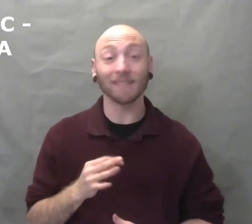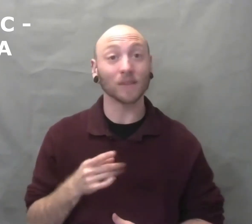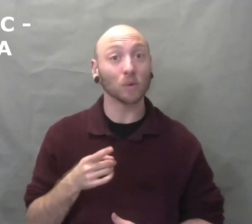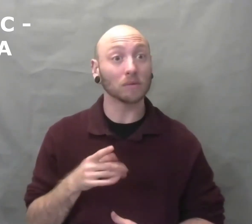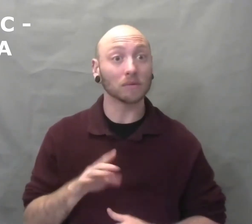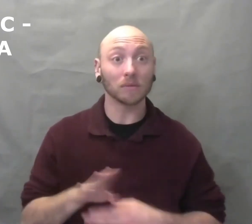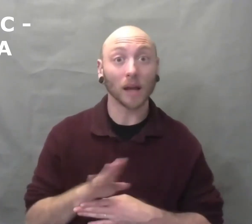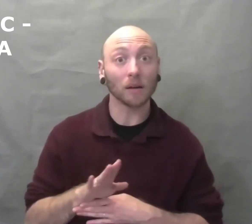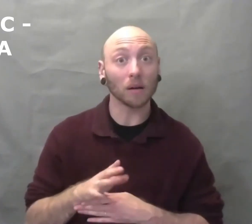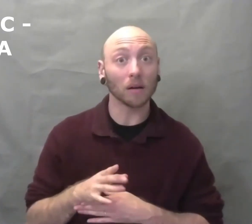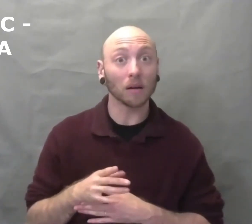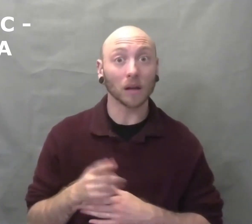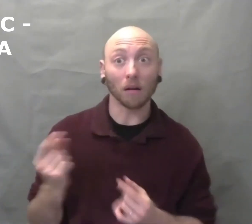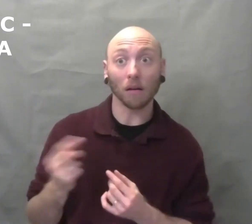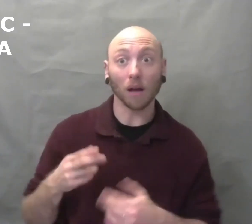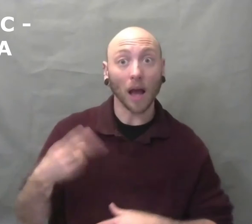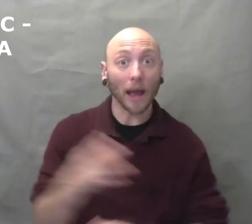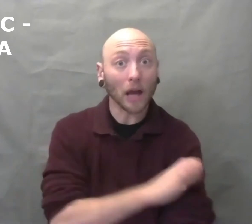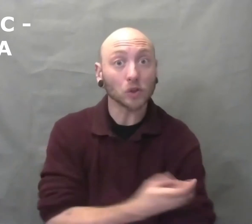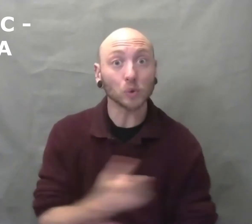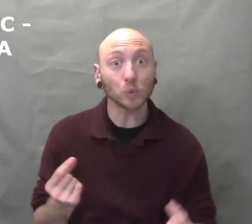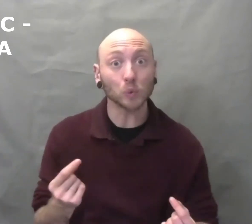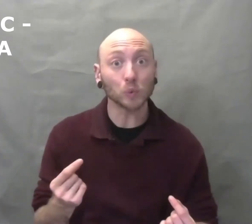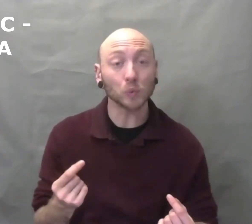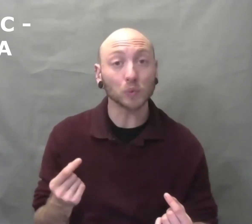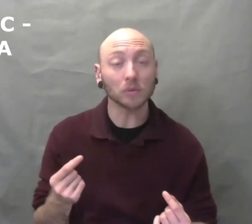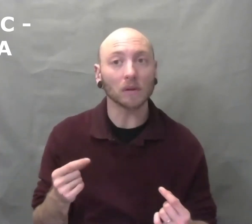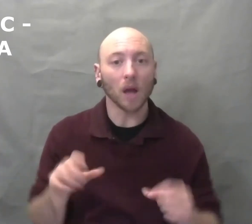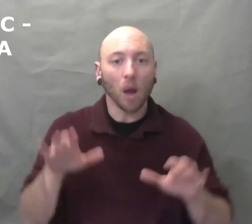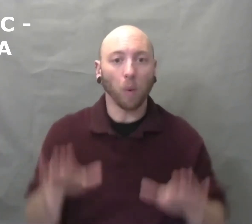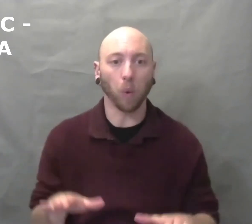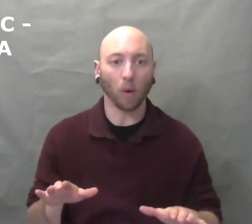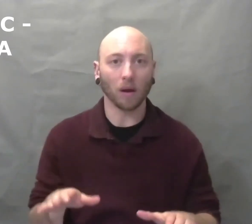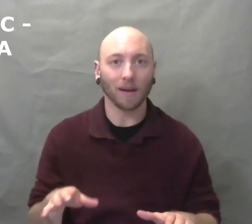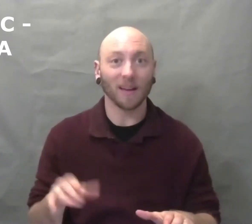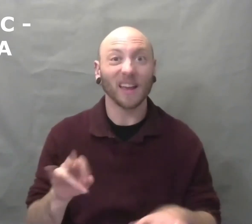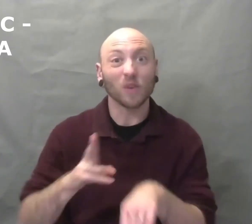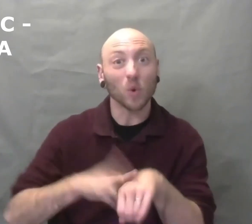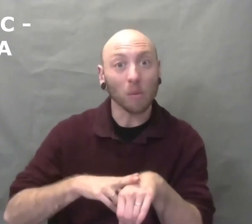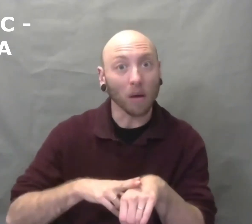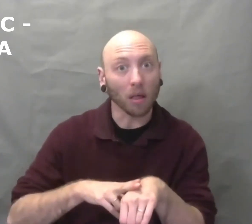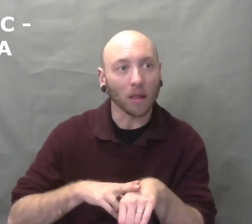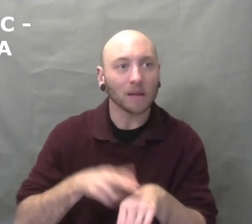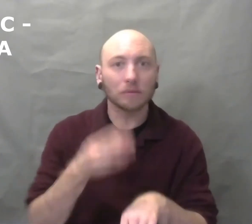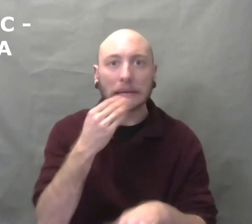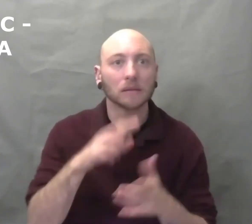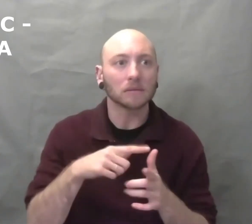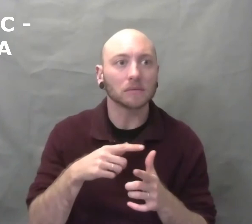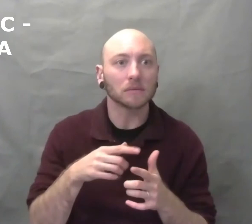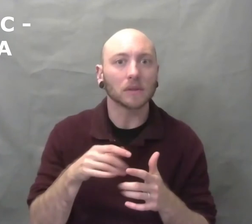you. If you're normal, you eat it and you run around. And I realized I was different when my friends were like, "How are you so calm?" And I'd be like,